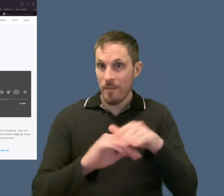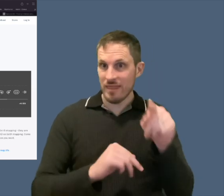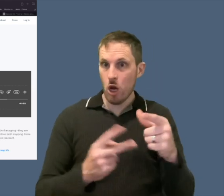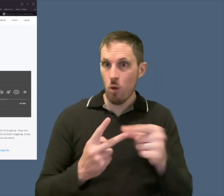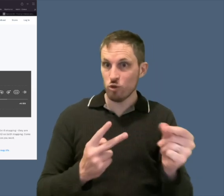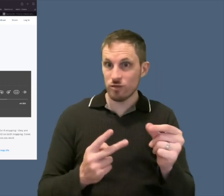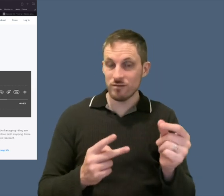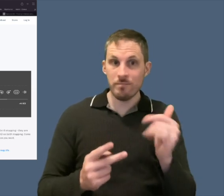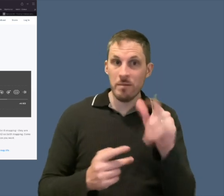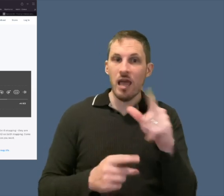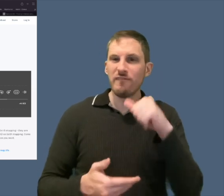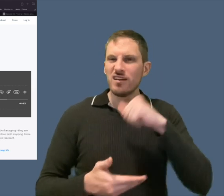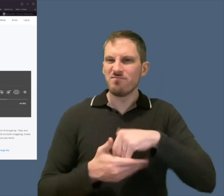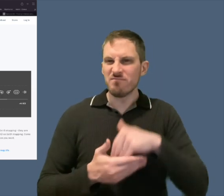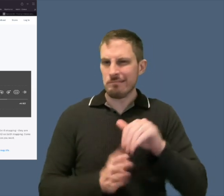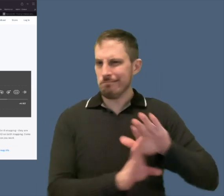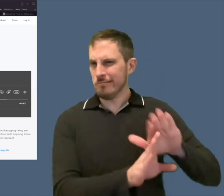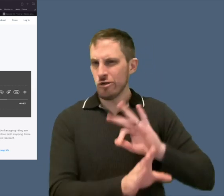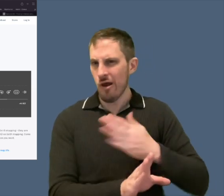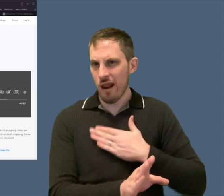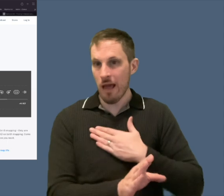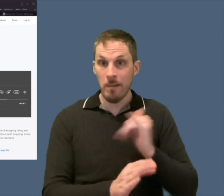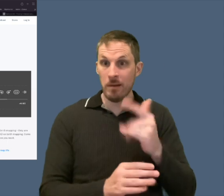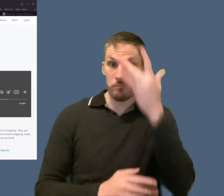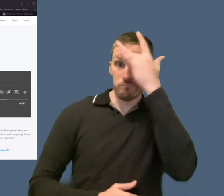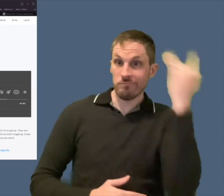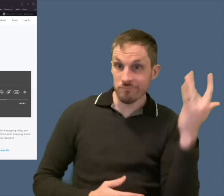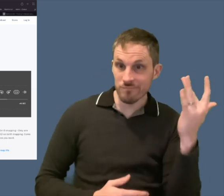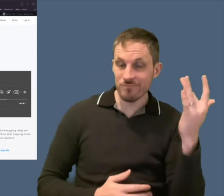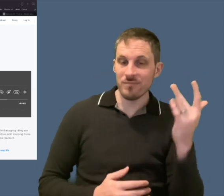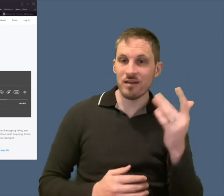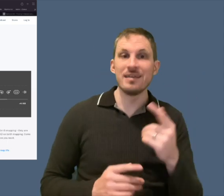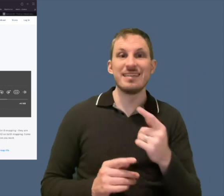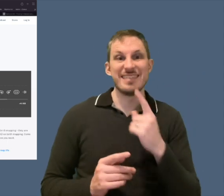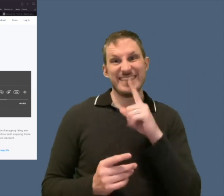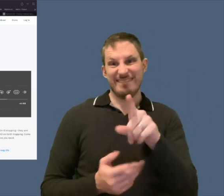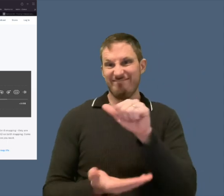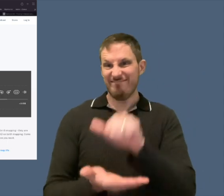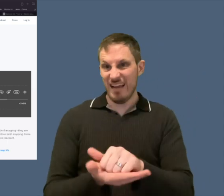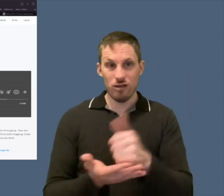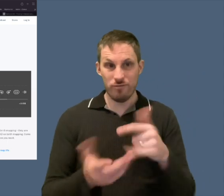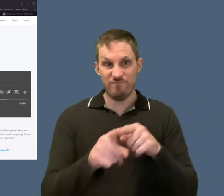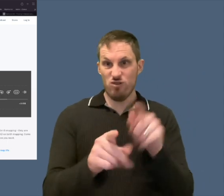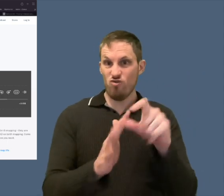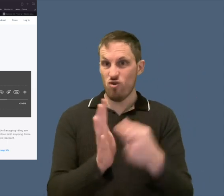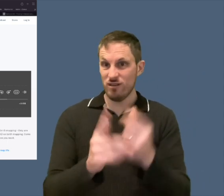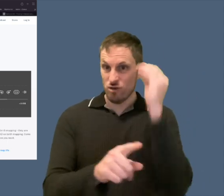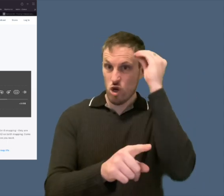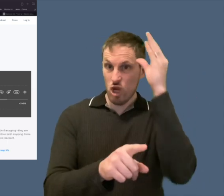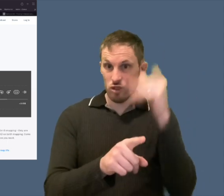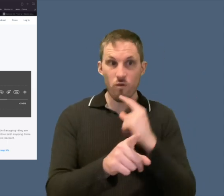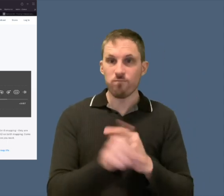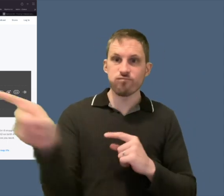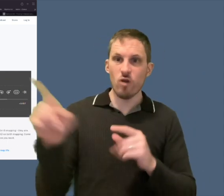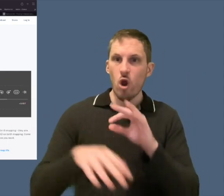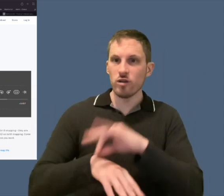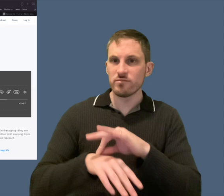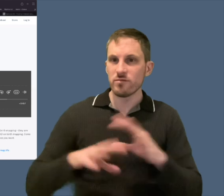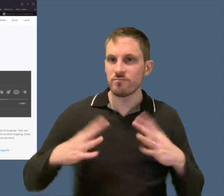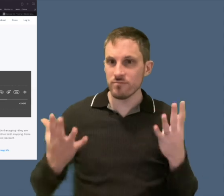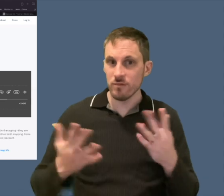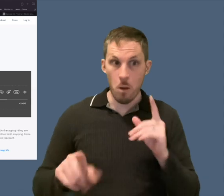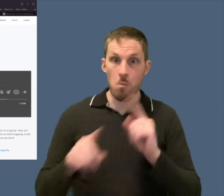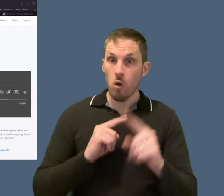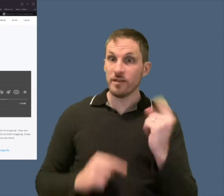not like it or not like it. They may just not know about it. That's right. So you're going to be directed to the nearest hospital. Most of us